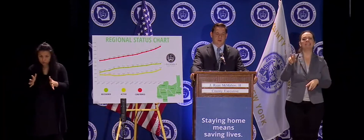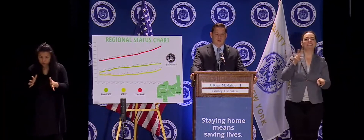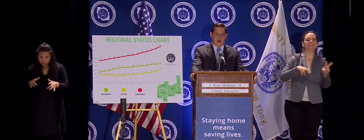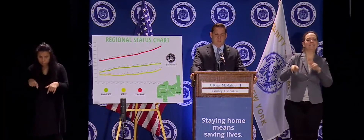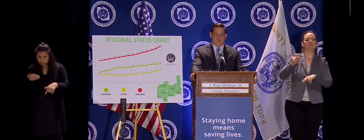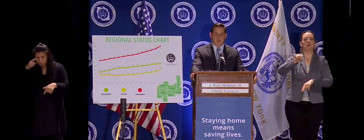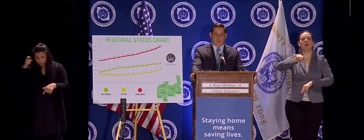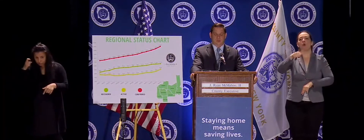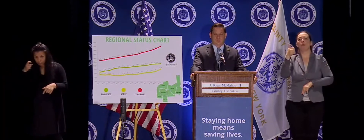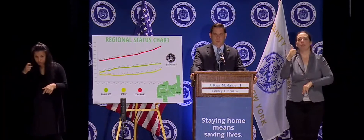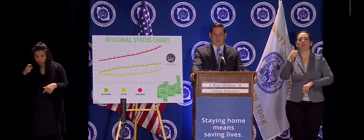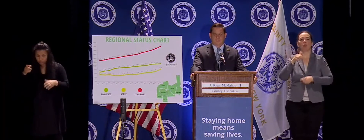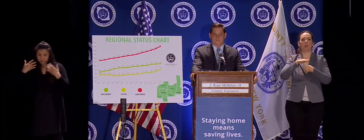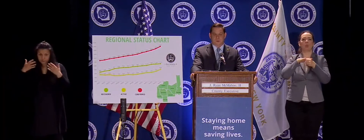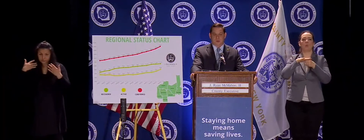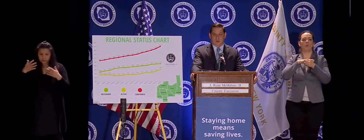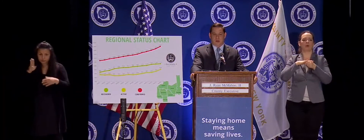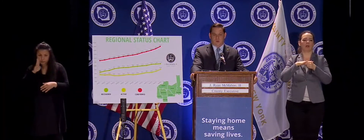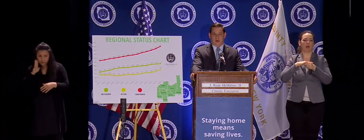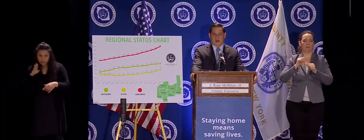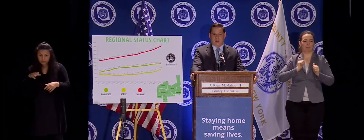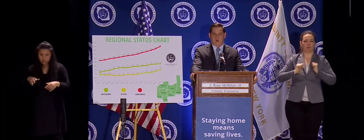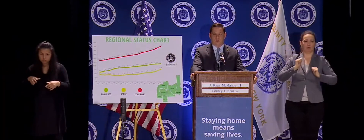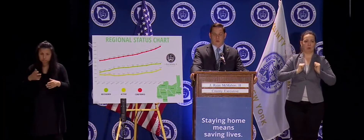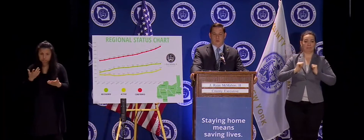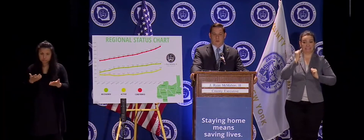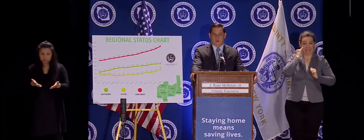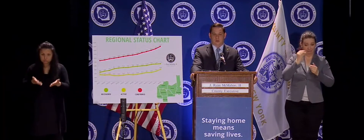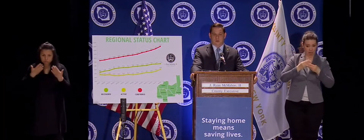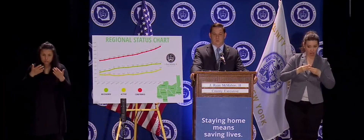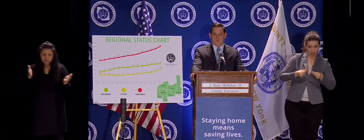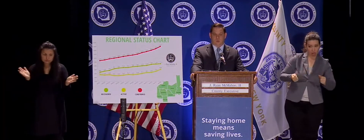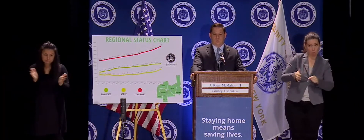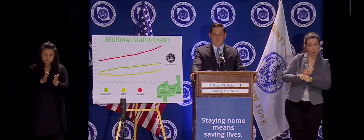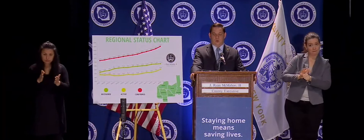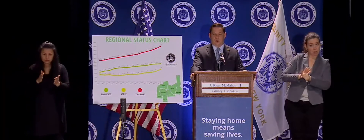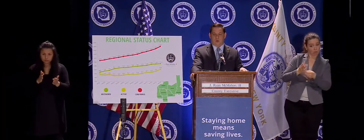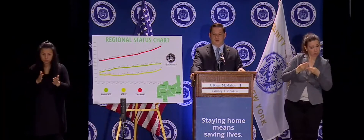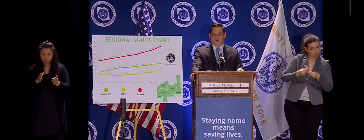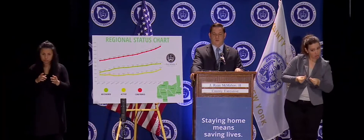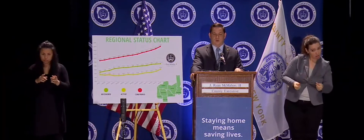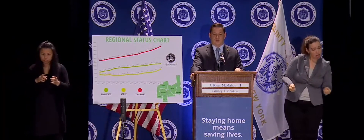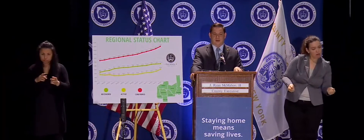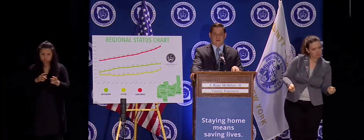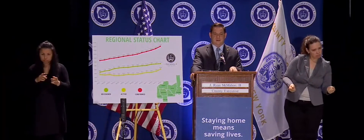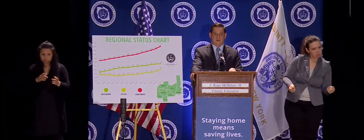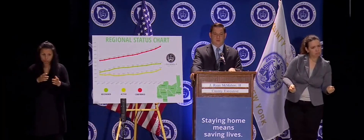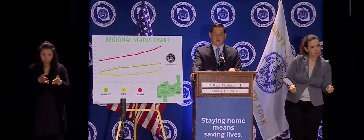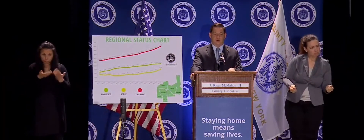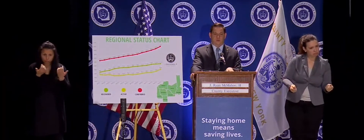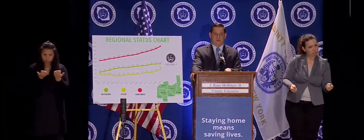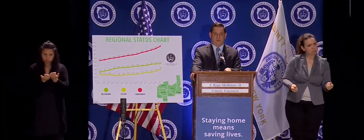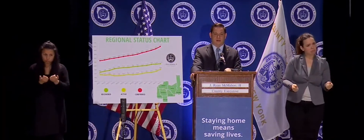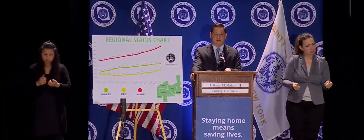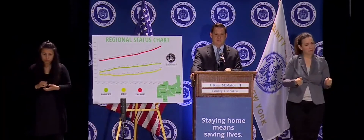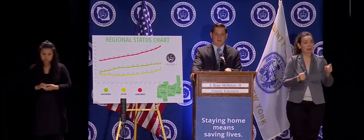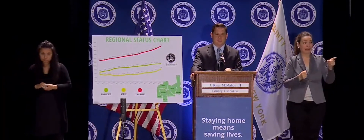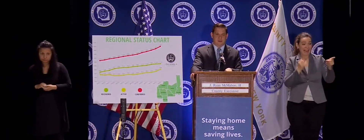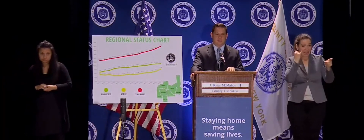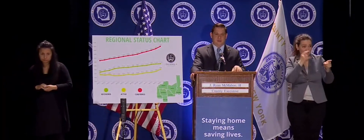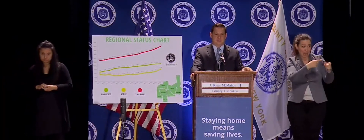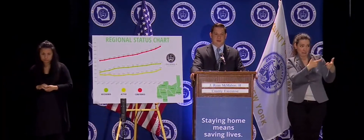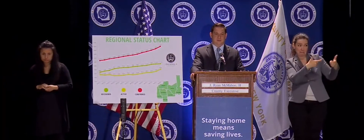give opportunities to. But right now, we're always hopeful that we're going to hope for the